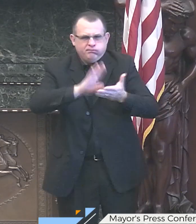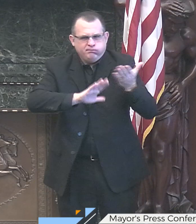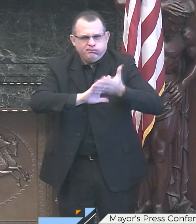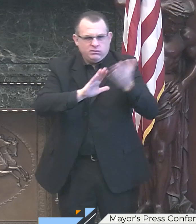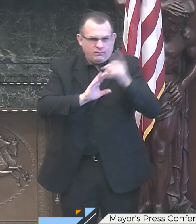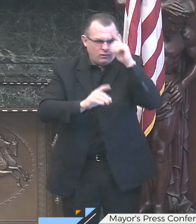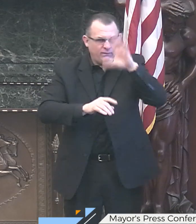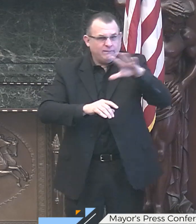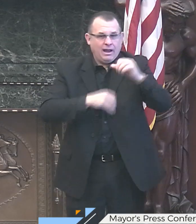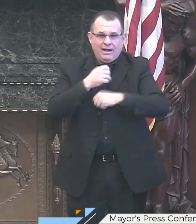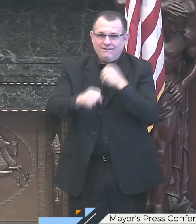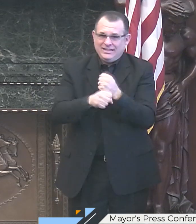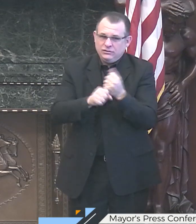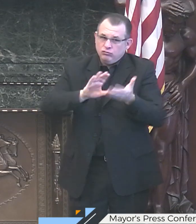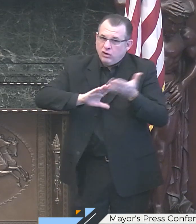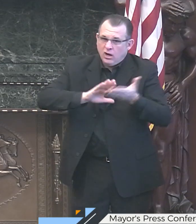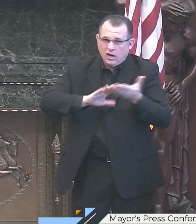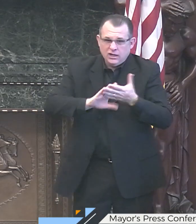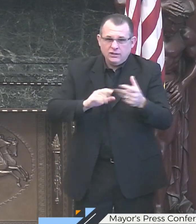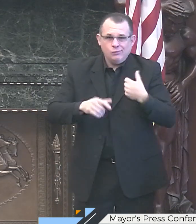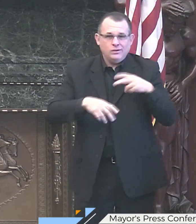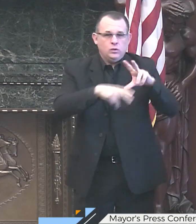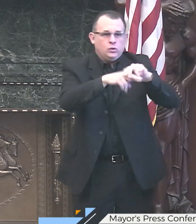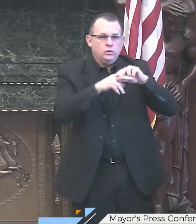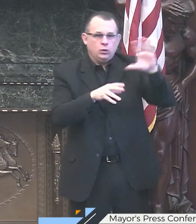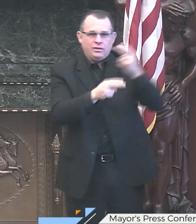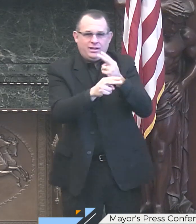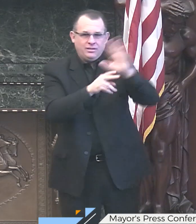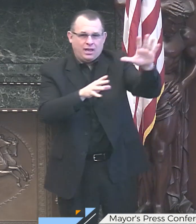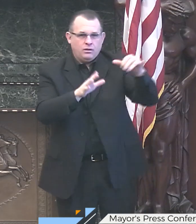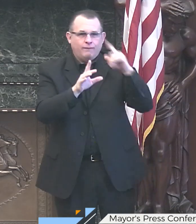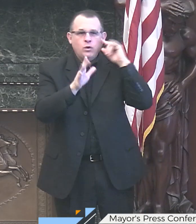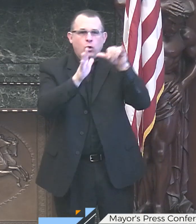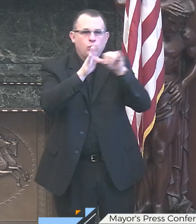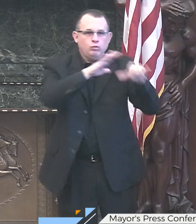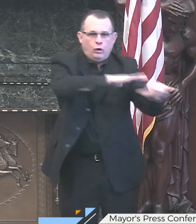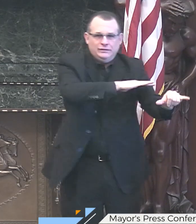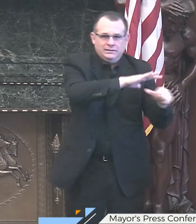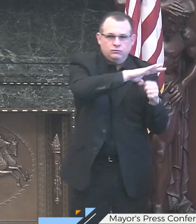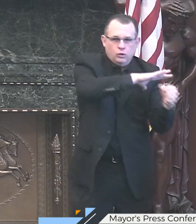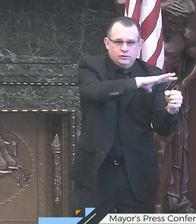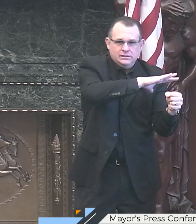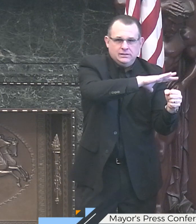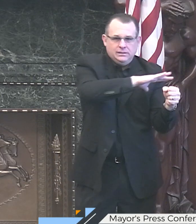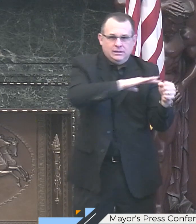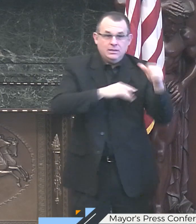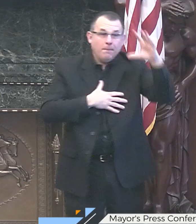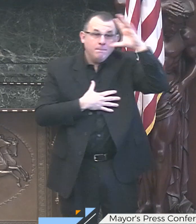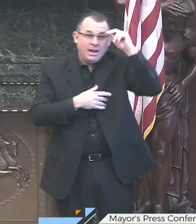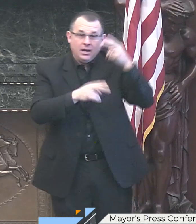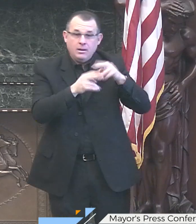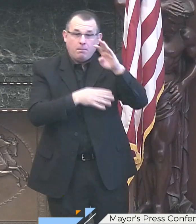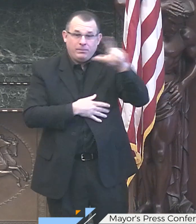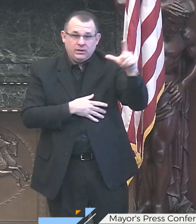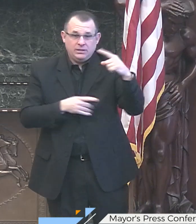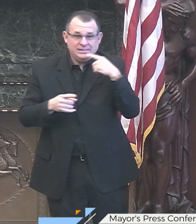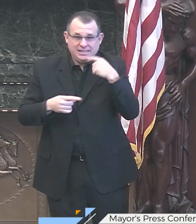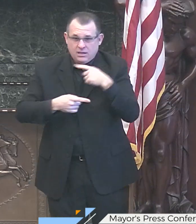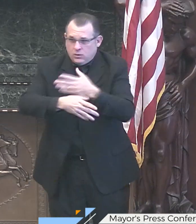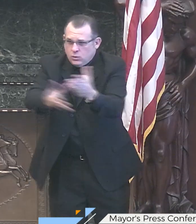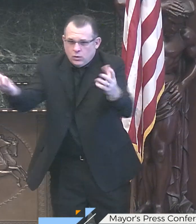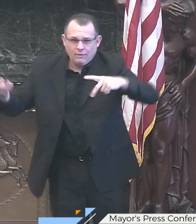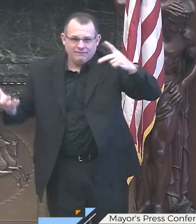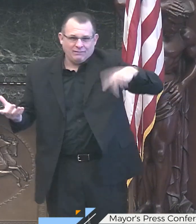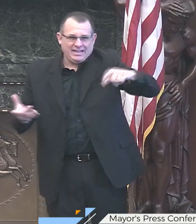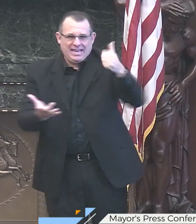years. Bill tells us he's doing this because this is a time of great need for our city. Bill McNamara, his